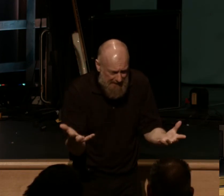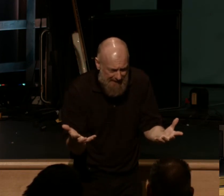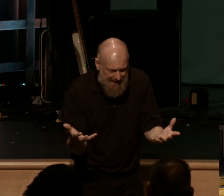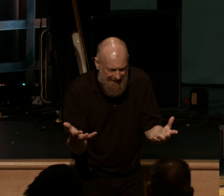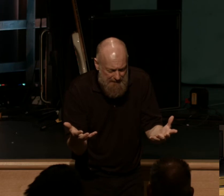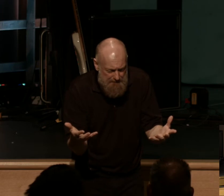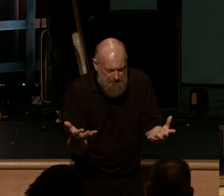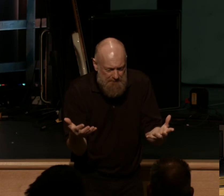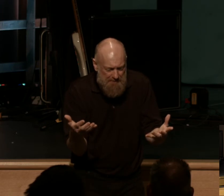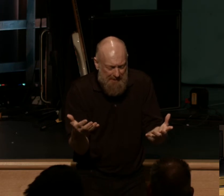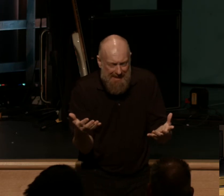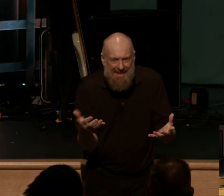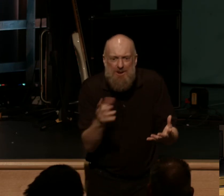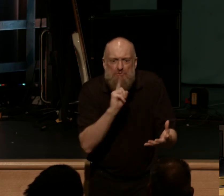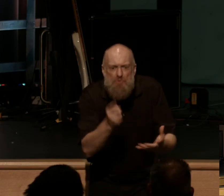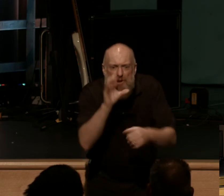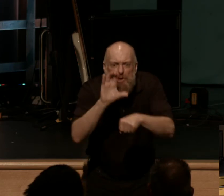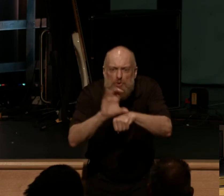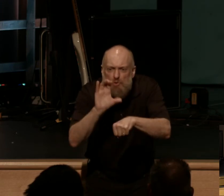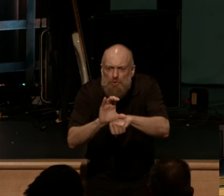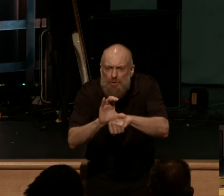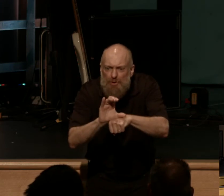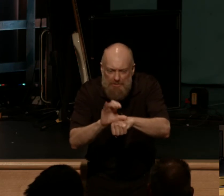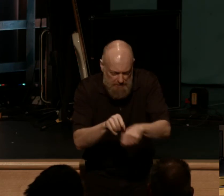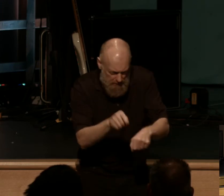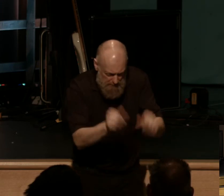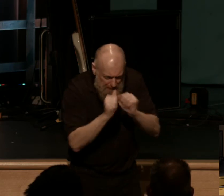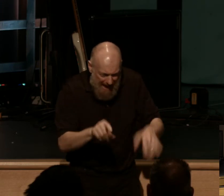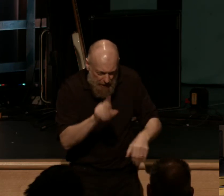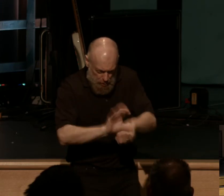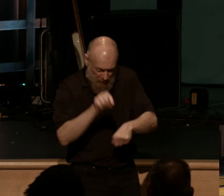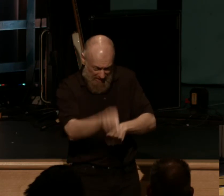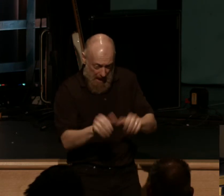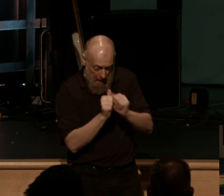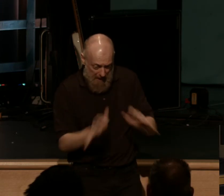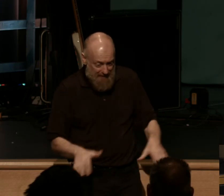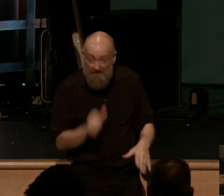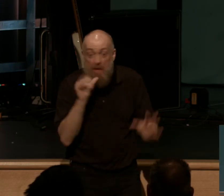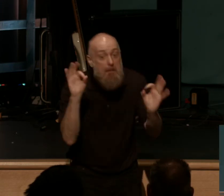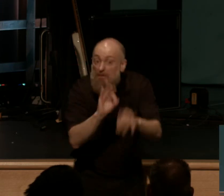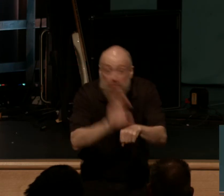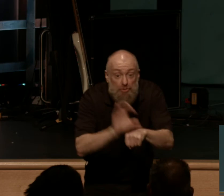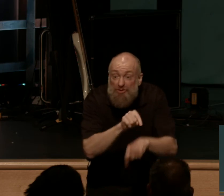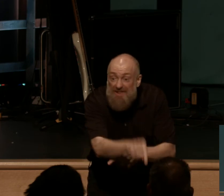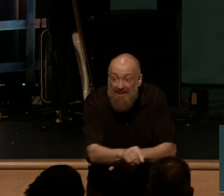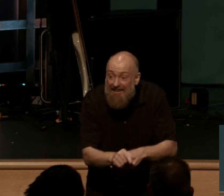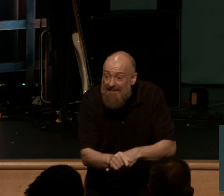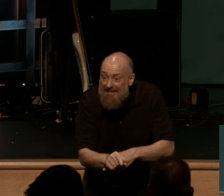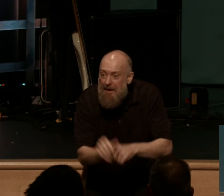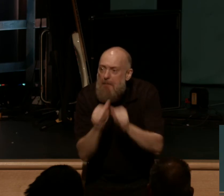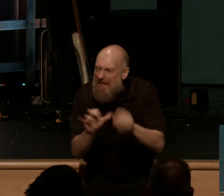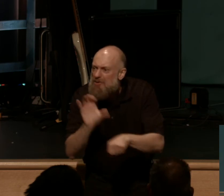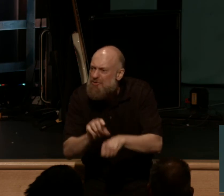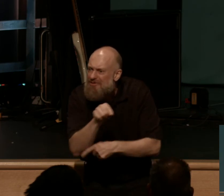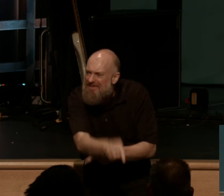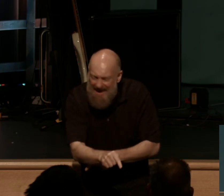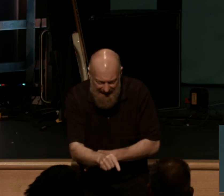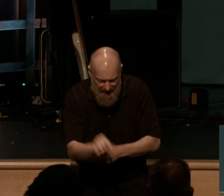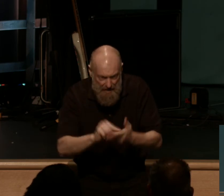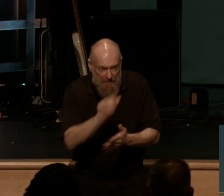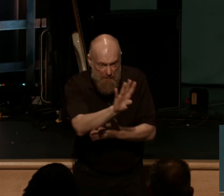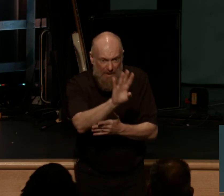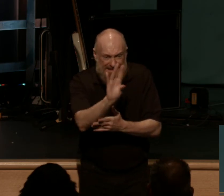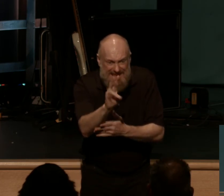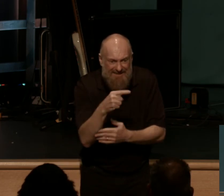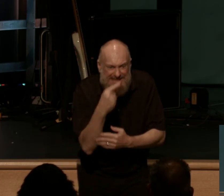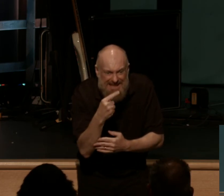that is there too. Truly this church was so blessed. Not a perfect church, but it was a blessed church. Again, look at verse 47.